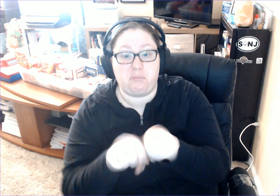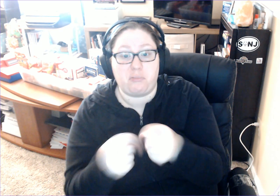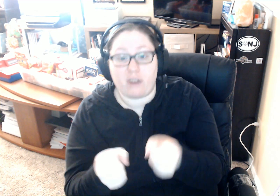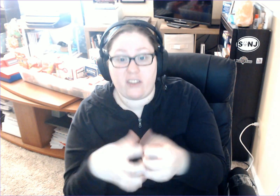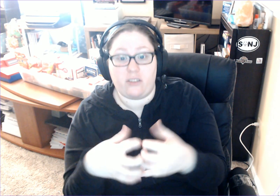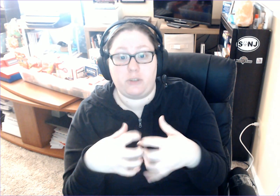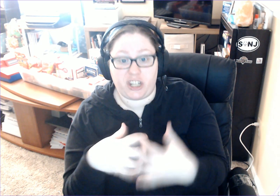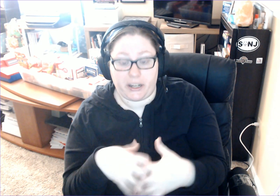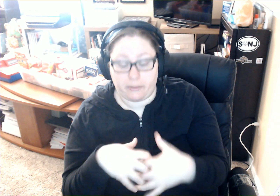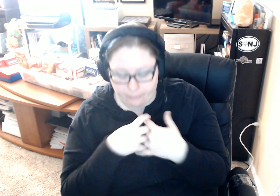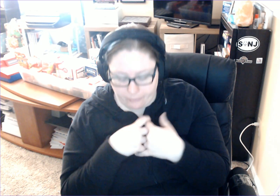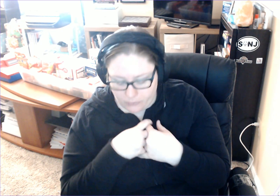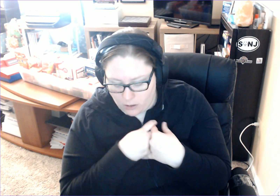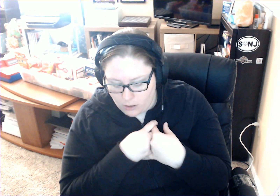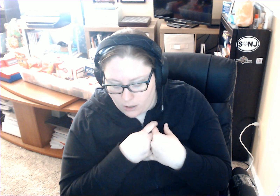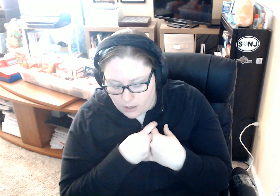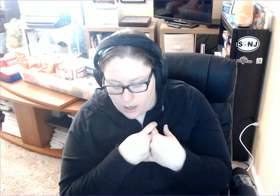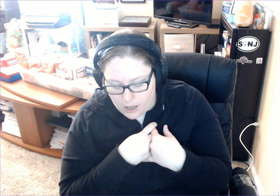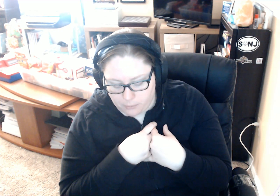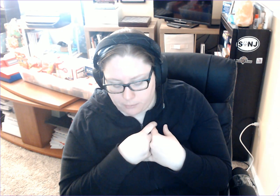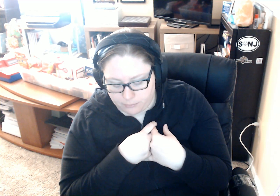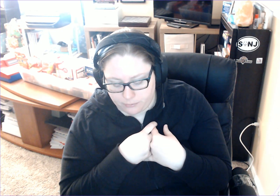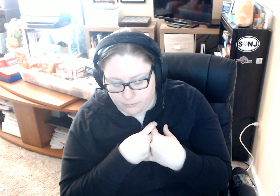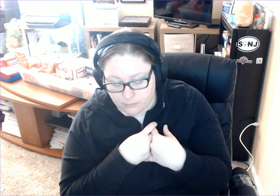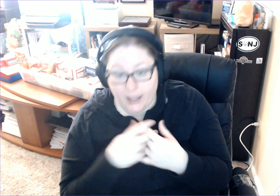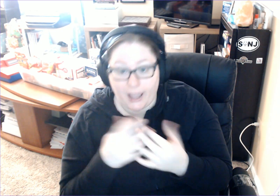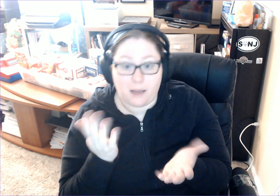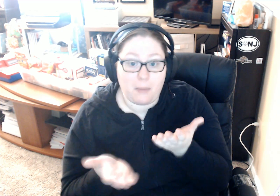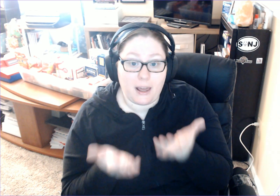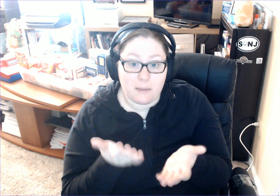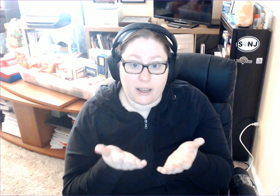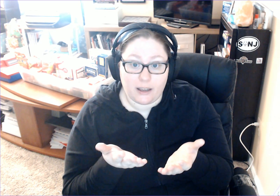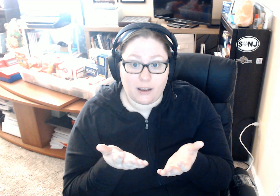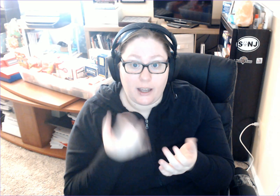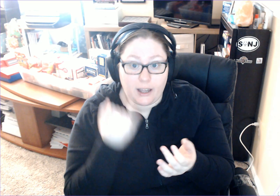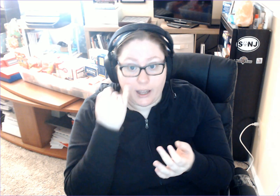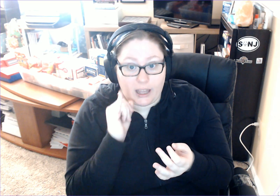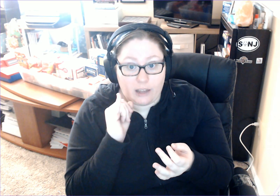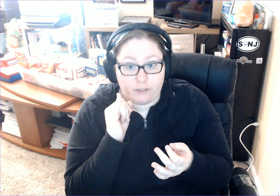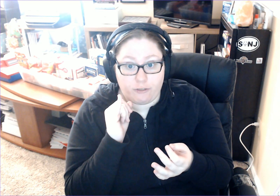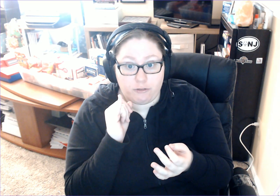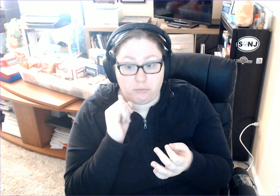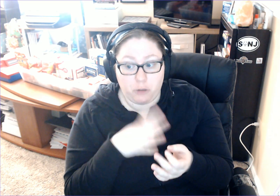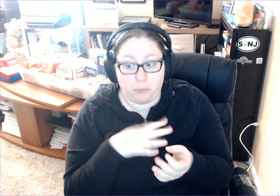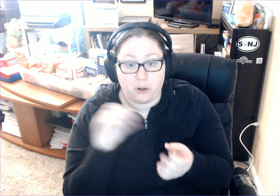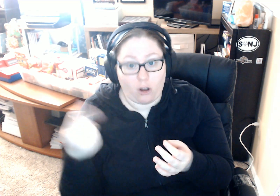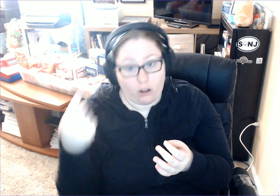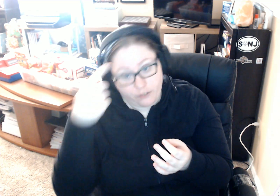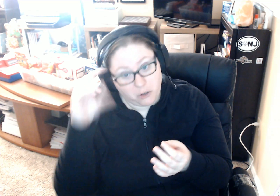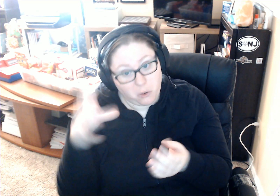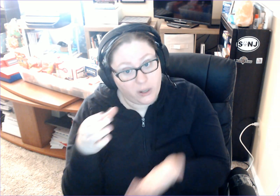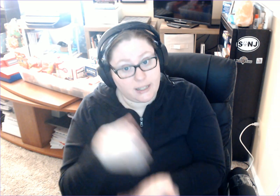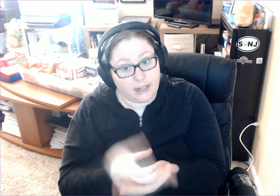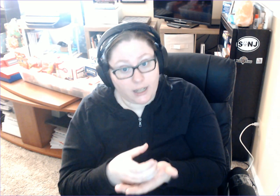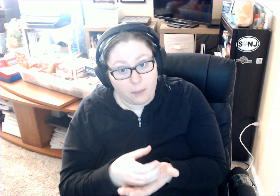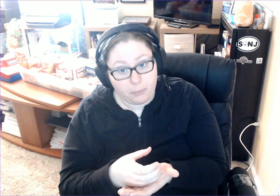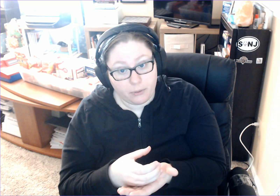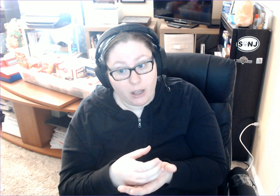the machine. Um, and maybe if you put all of your coins in a cup, you